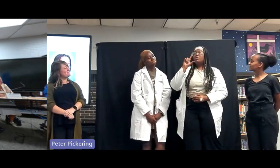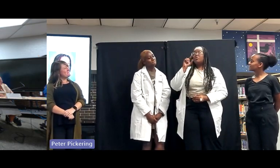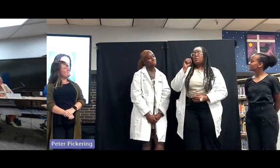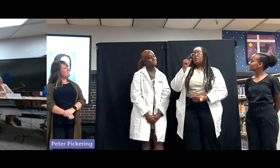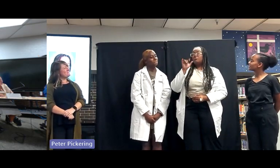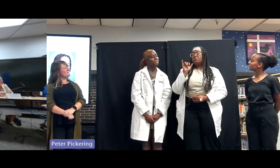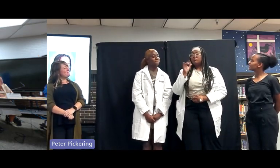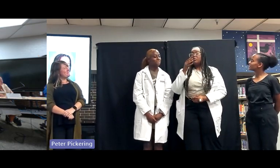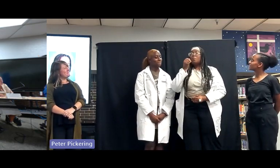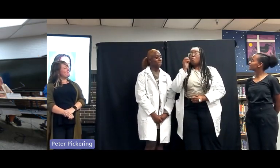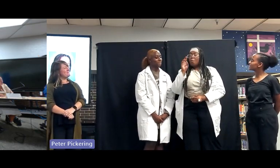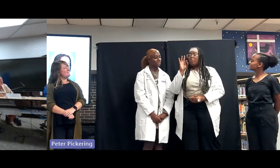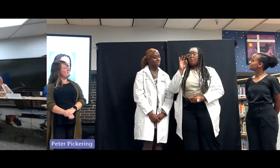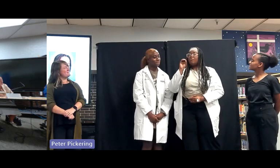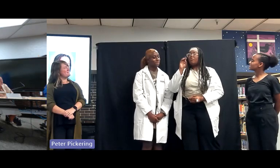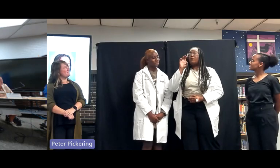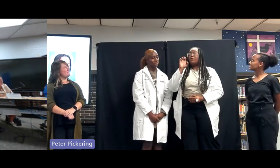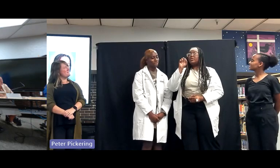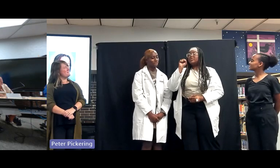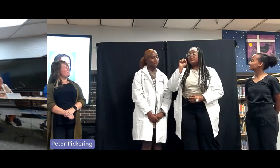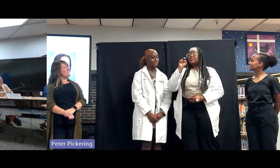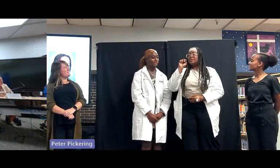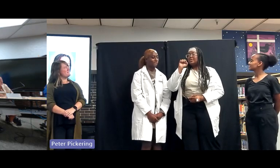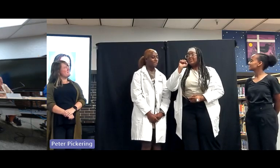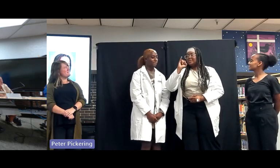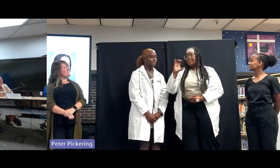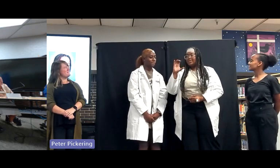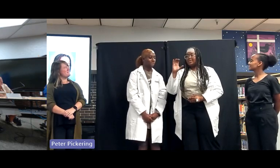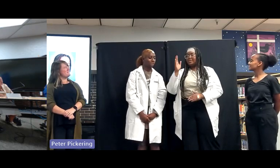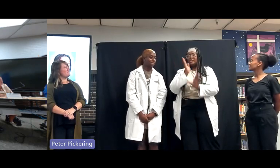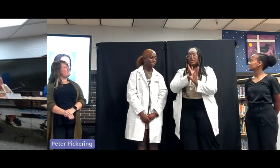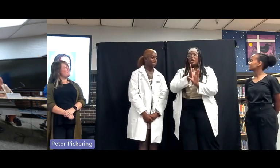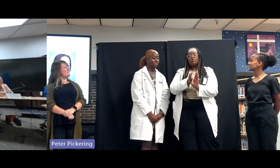to be focusing on criminology or